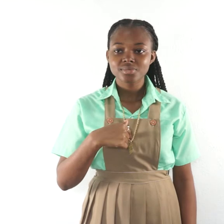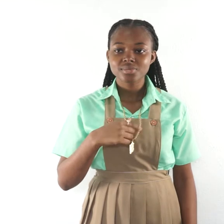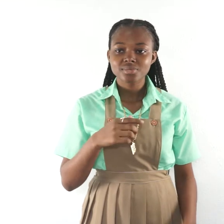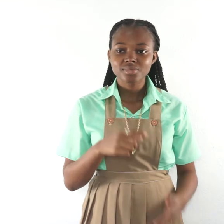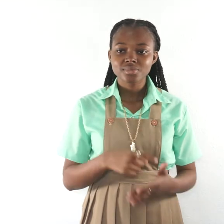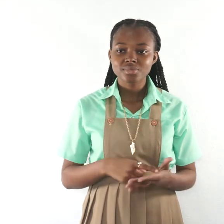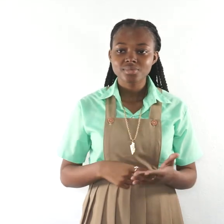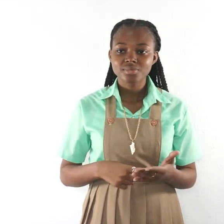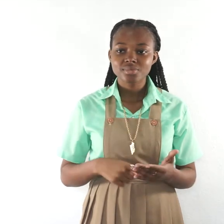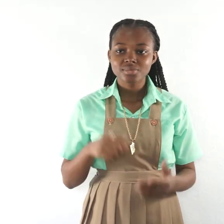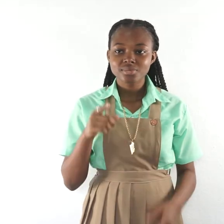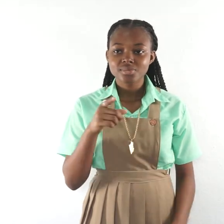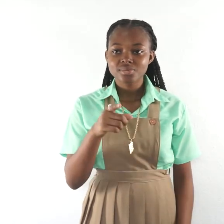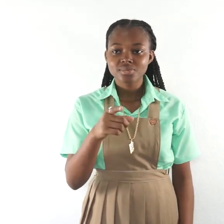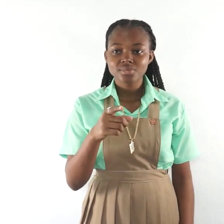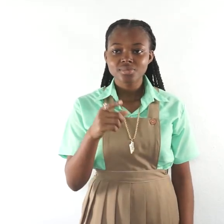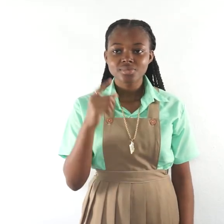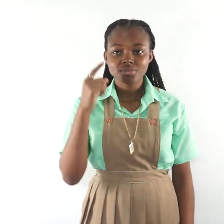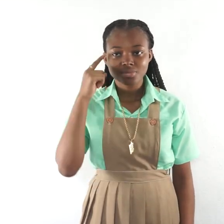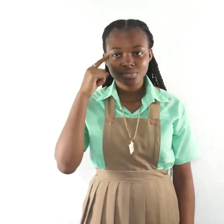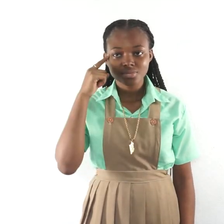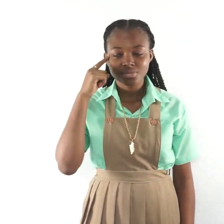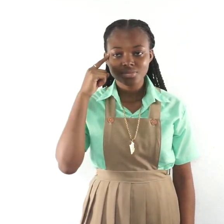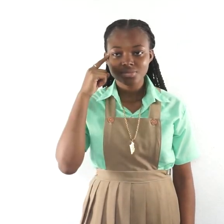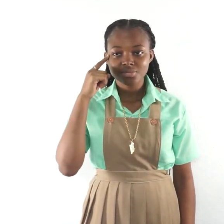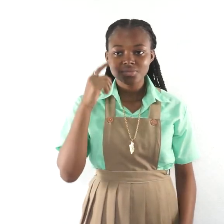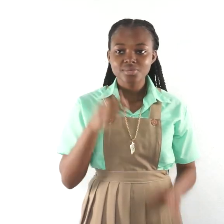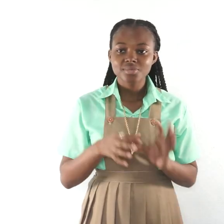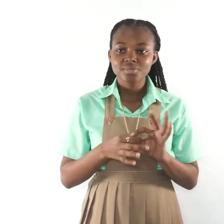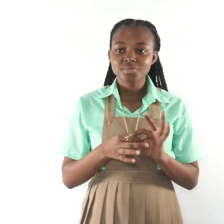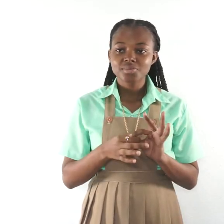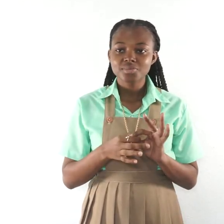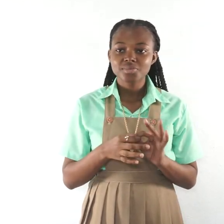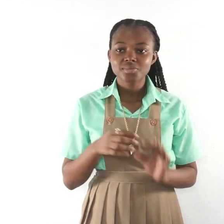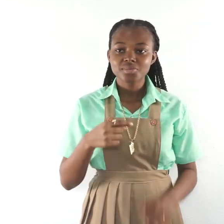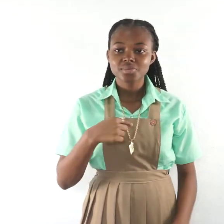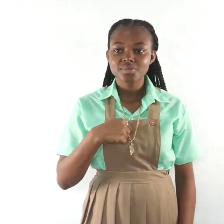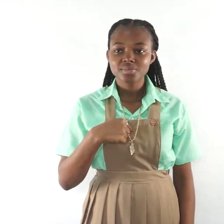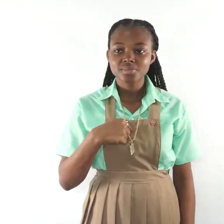what you think of me